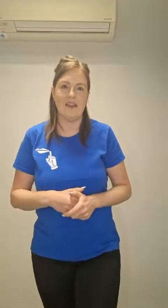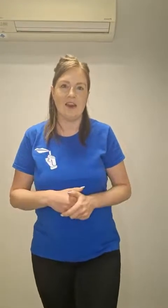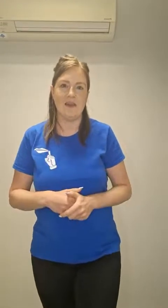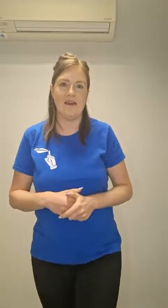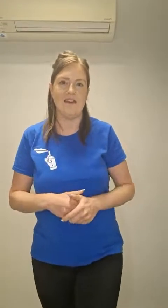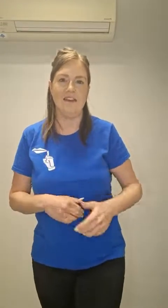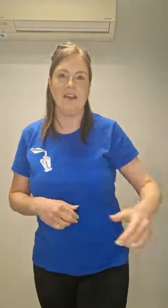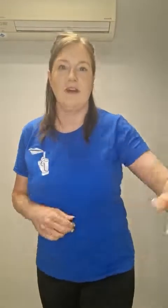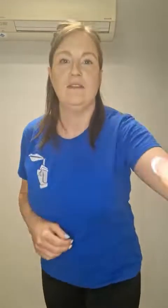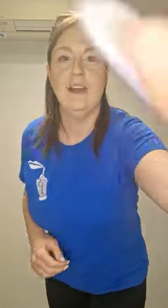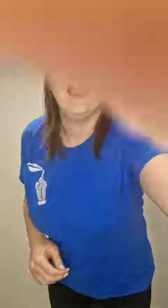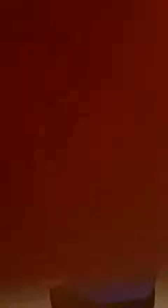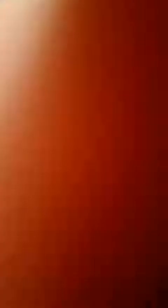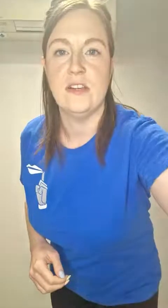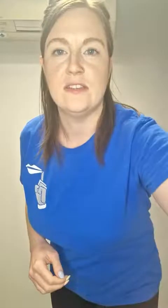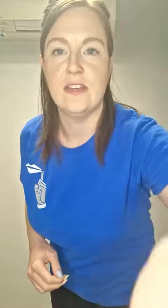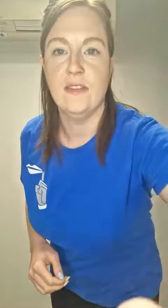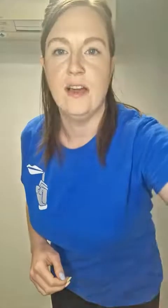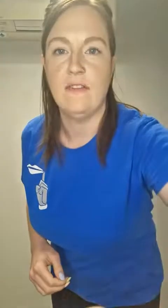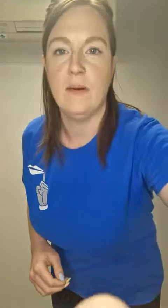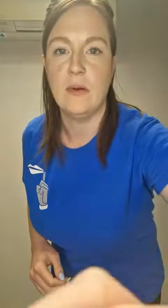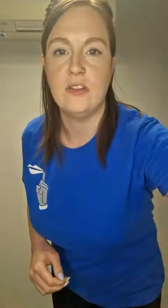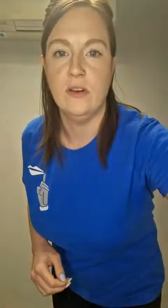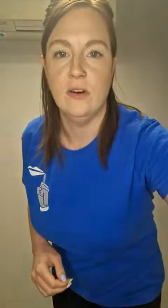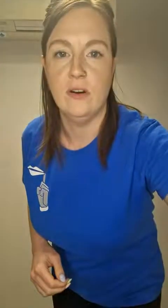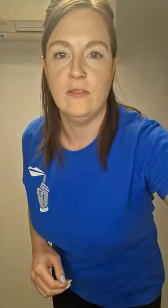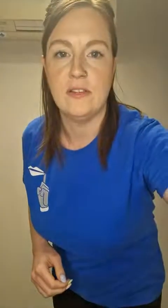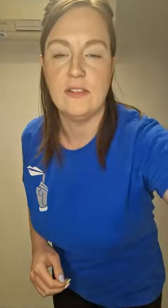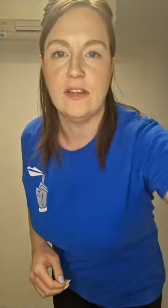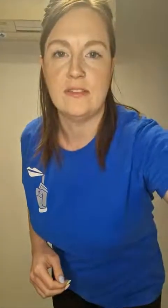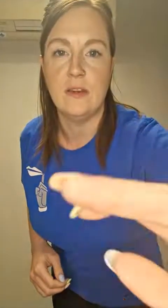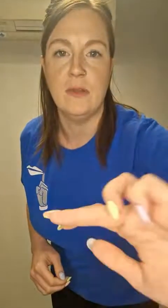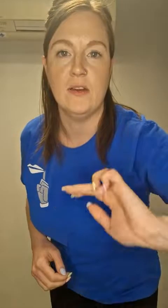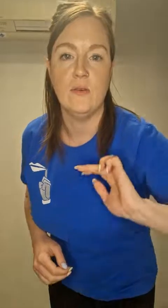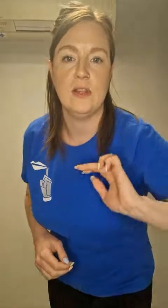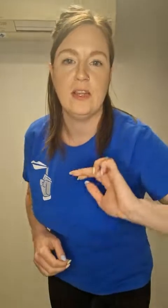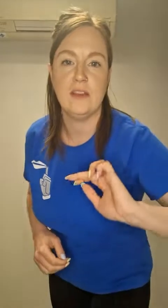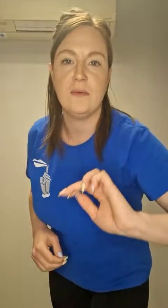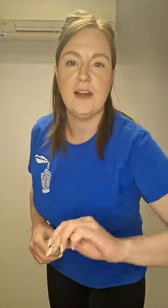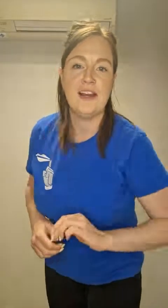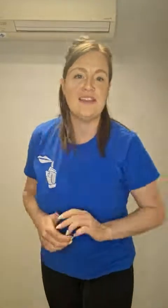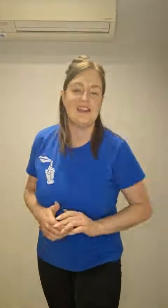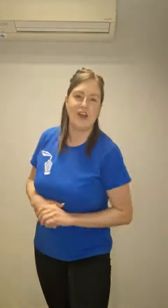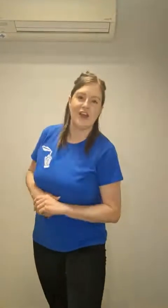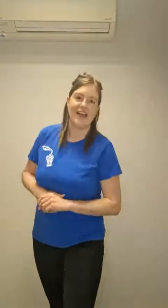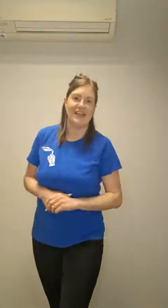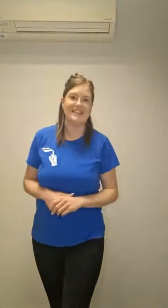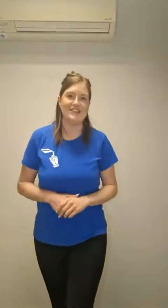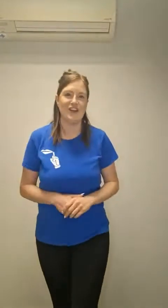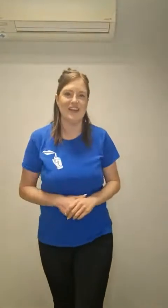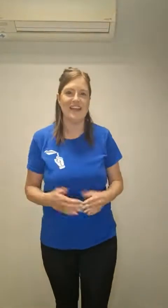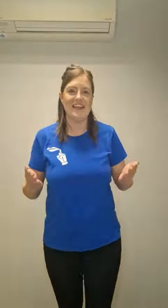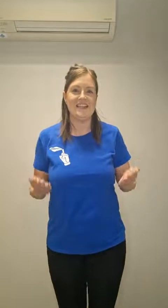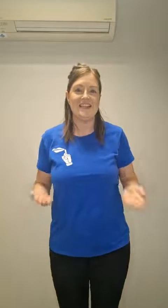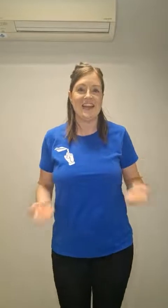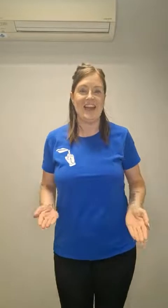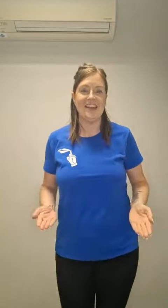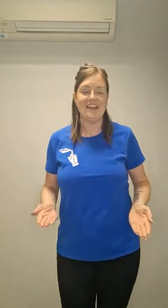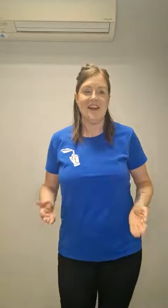going. Let me just turn that vibration off because that's going to be annoying otherwise. Okay, so today I'm